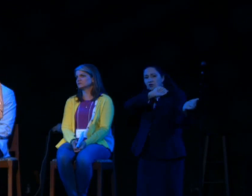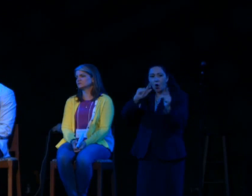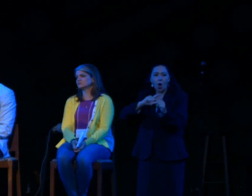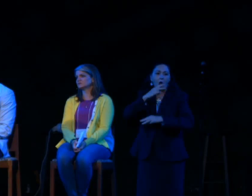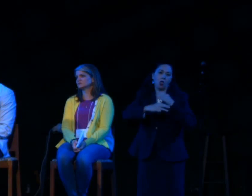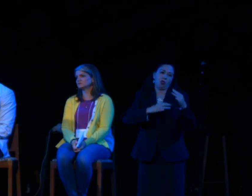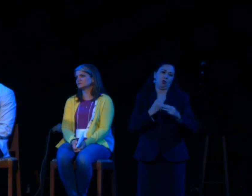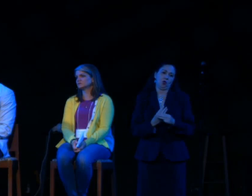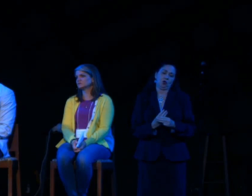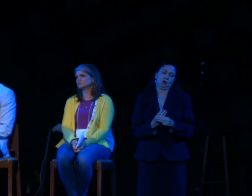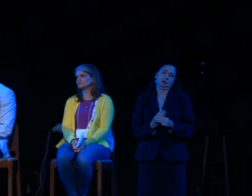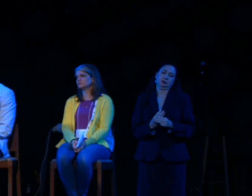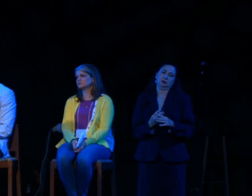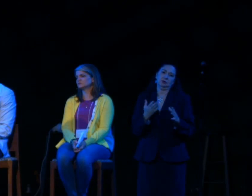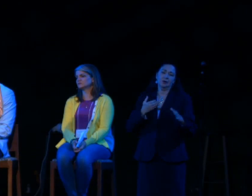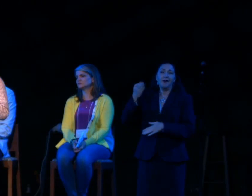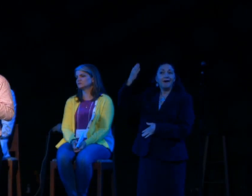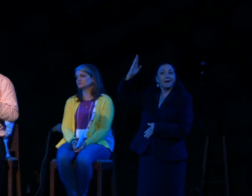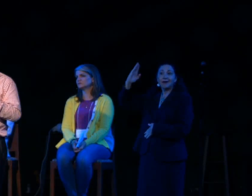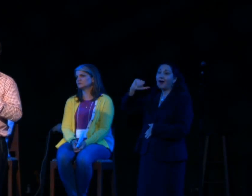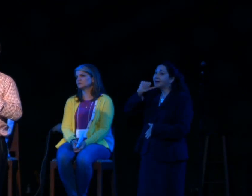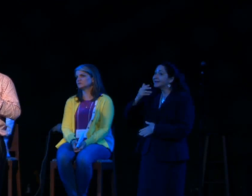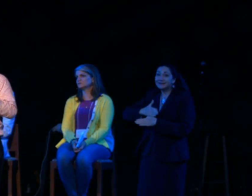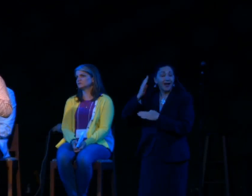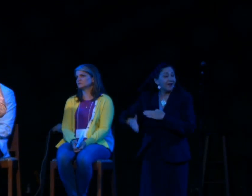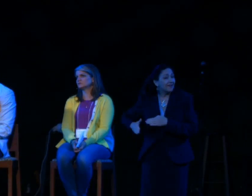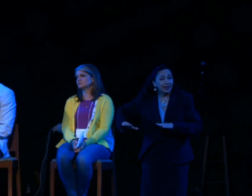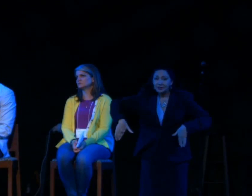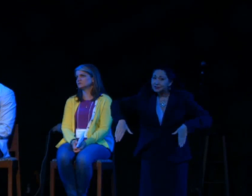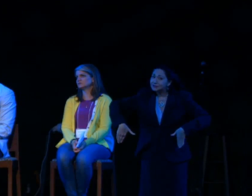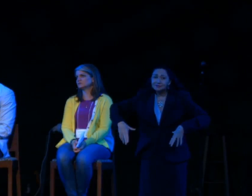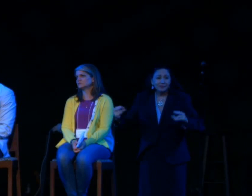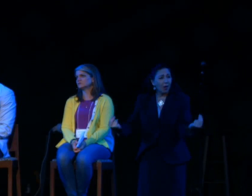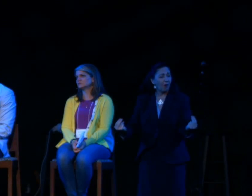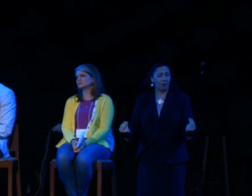world. God is not done with this church yet,